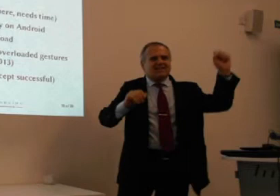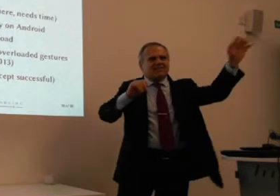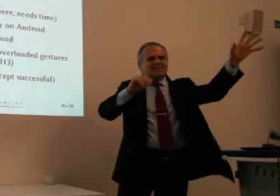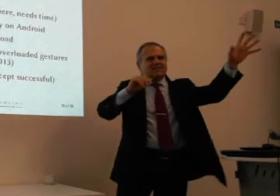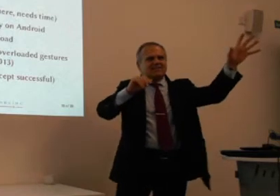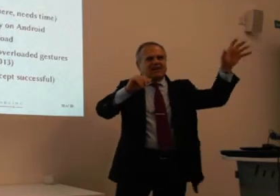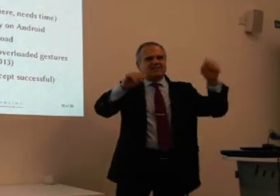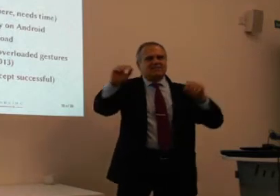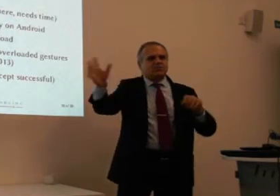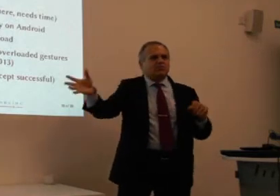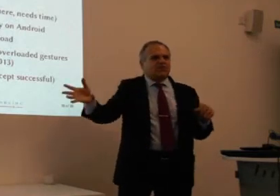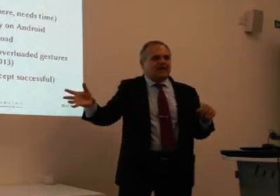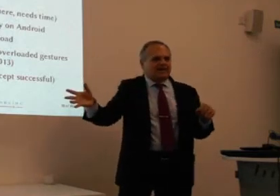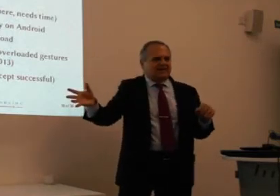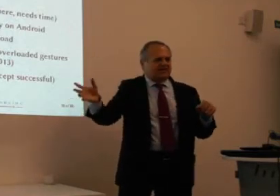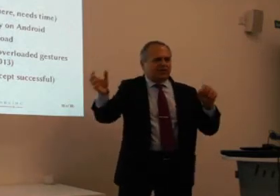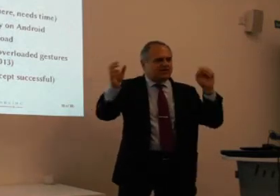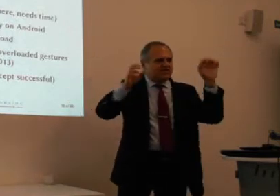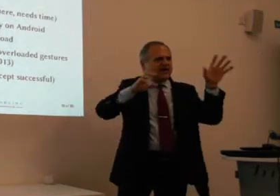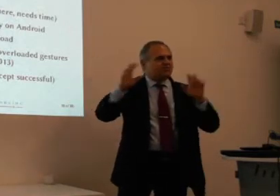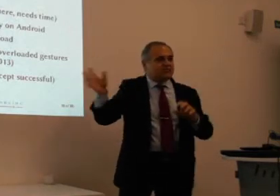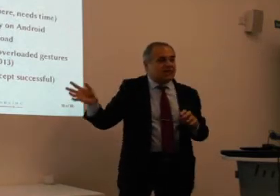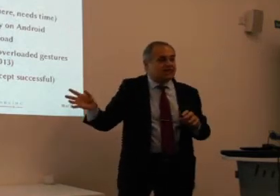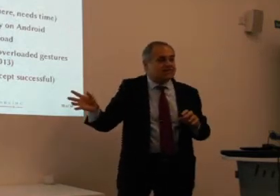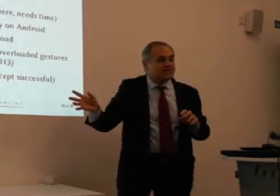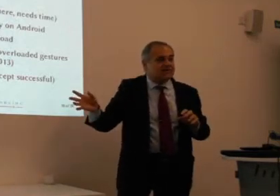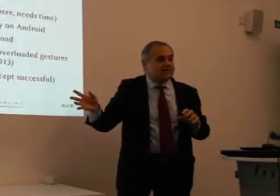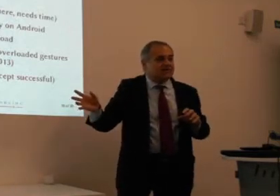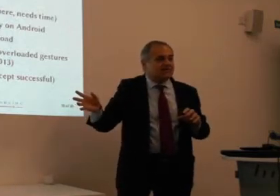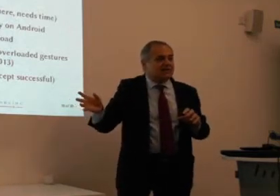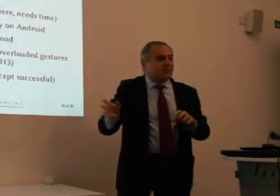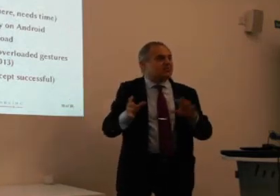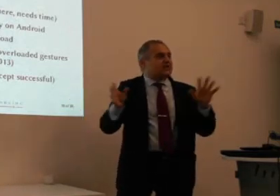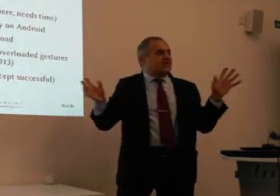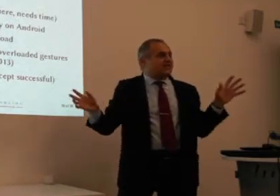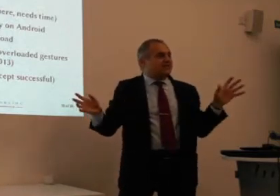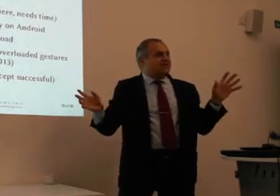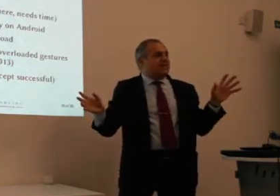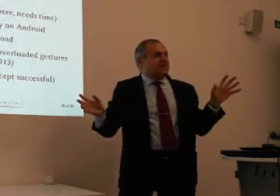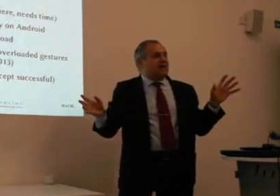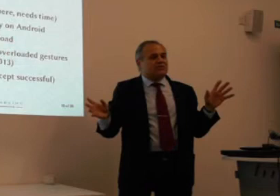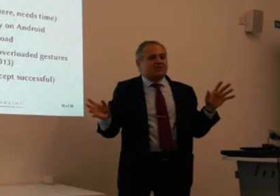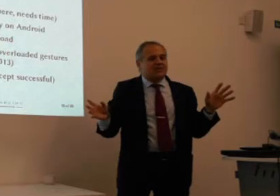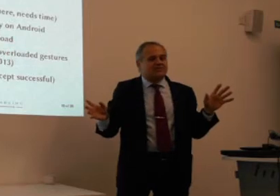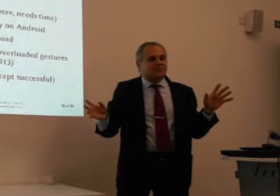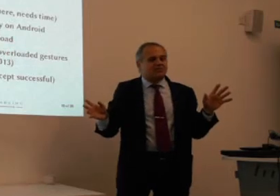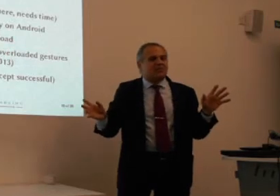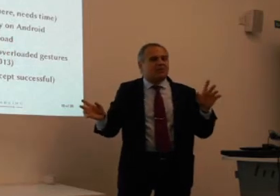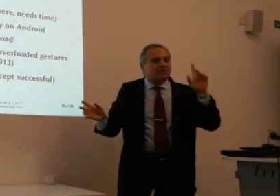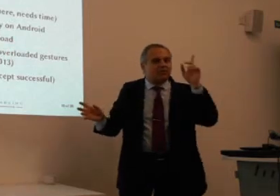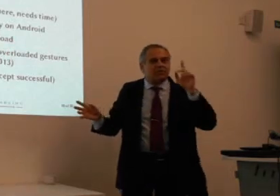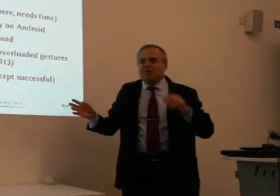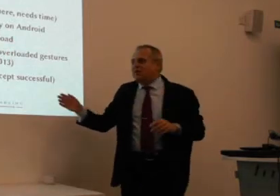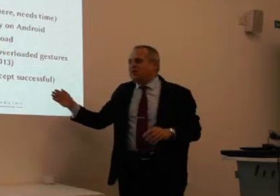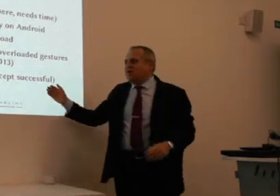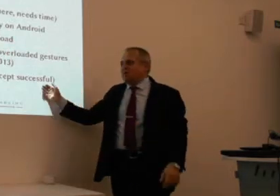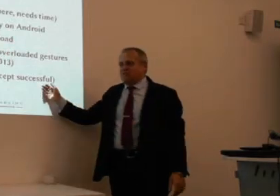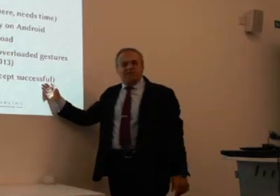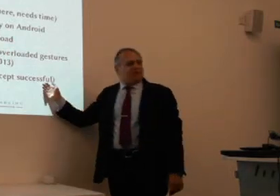text to sign sorry sign text they couldn't care about the rest we said look you know we got feedback